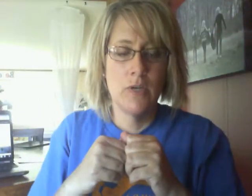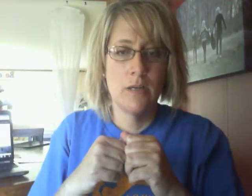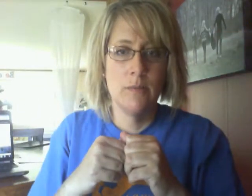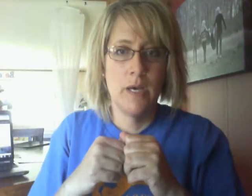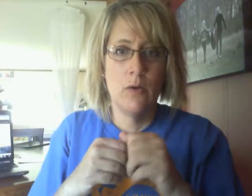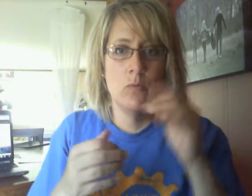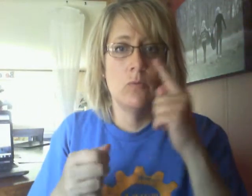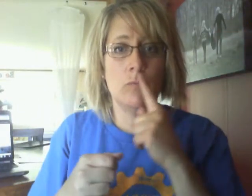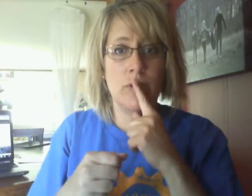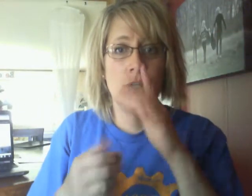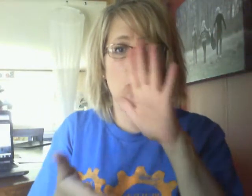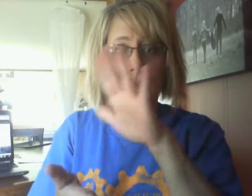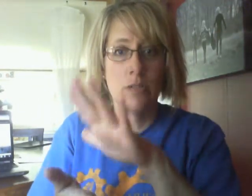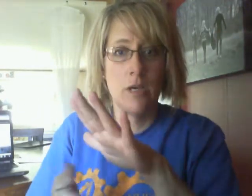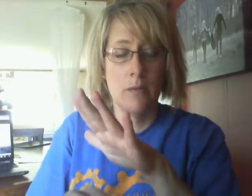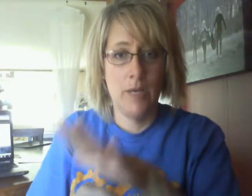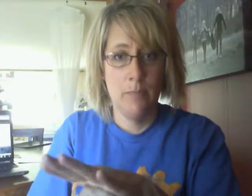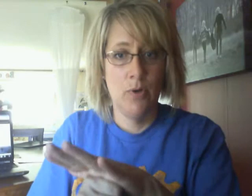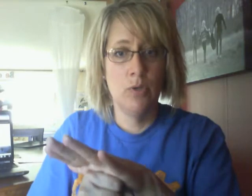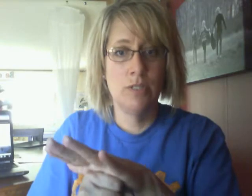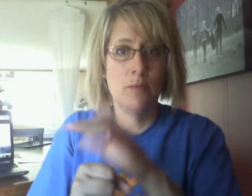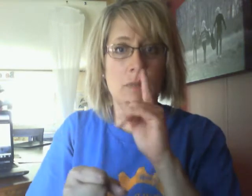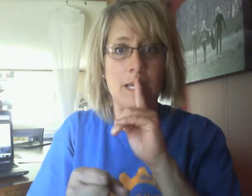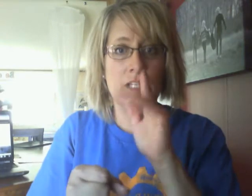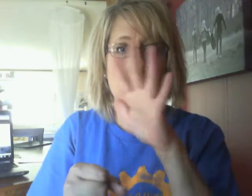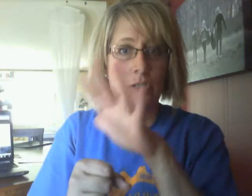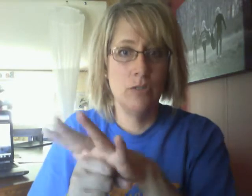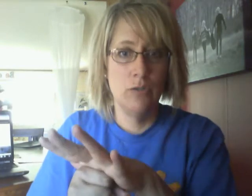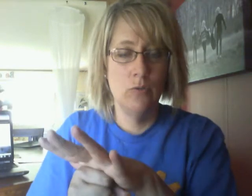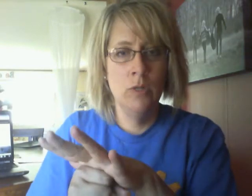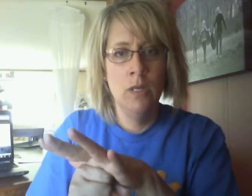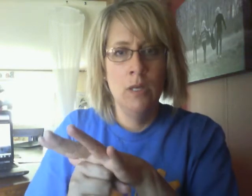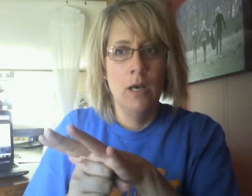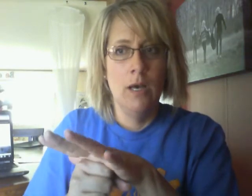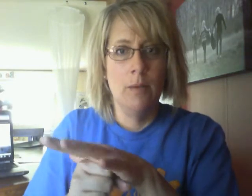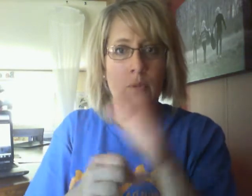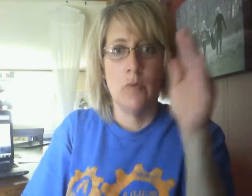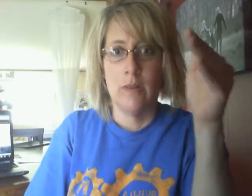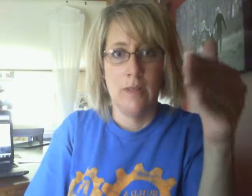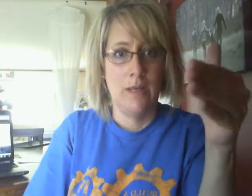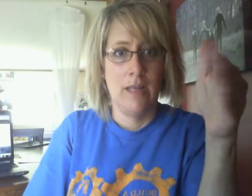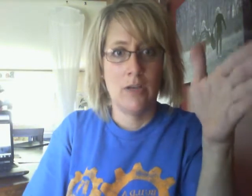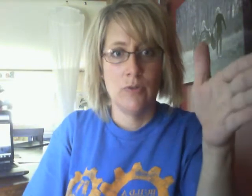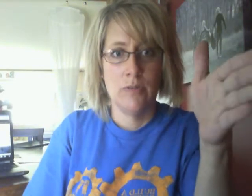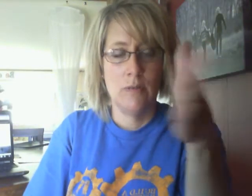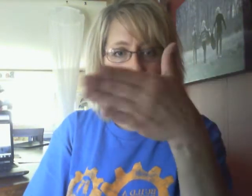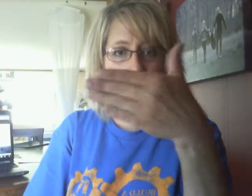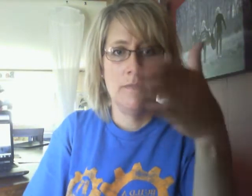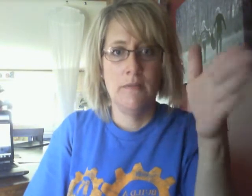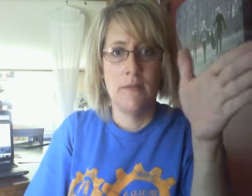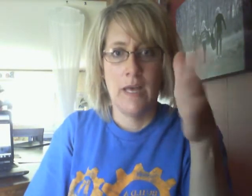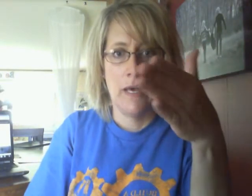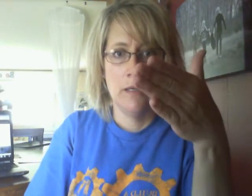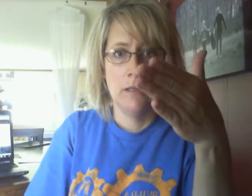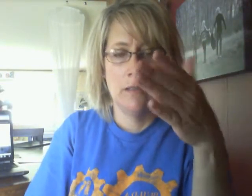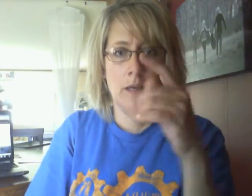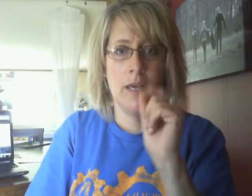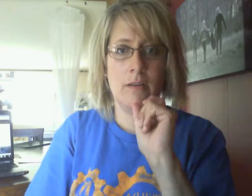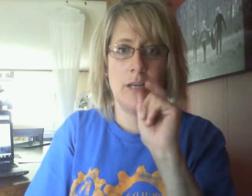talked about putting your words on paper, which is a pledge that you do, and the actual symbol of the flag, and